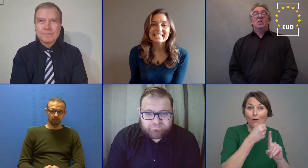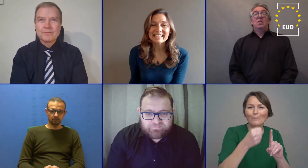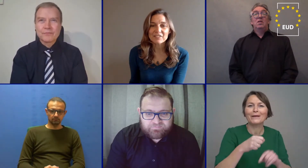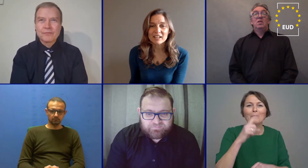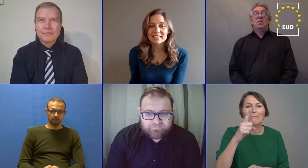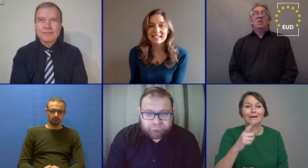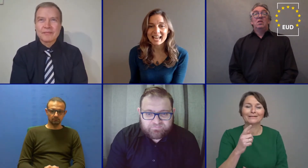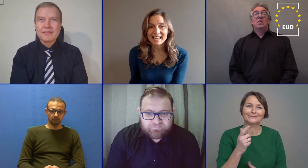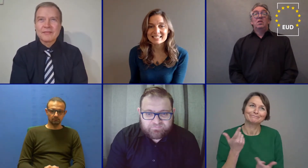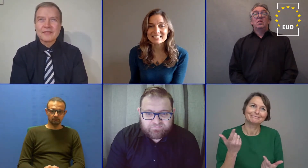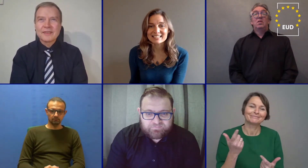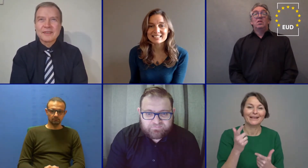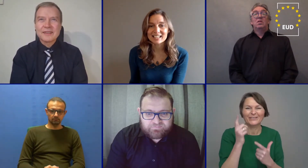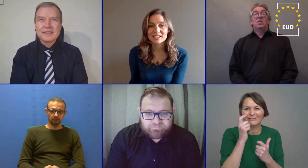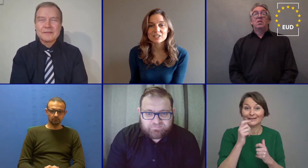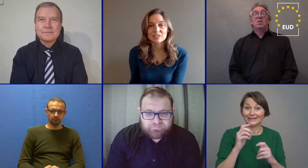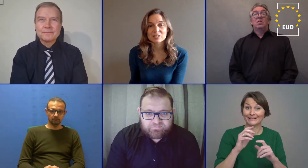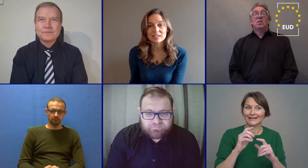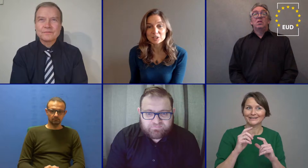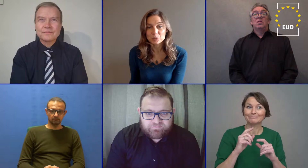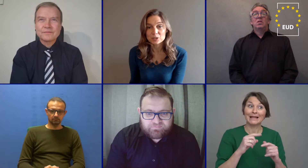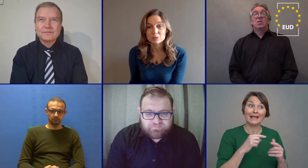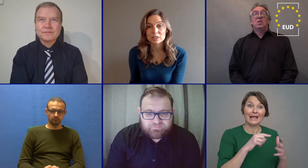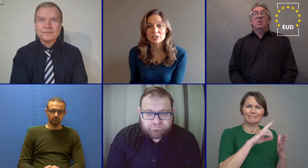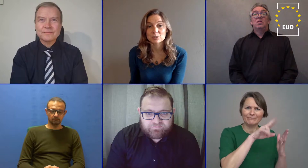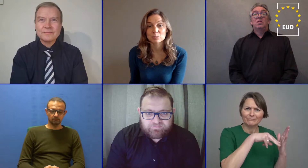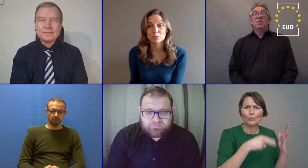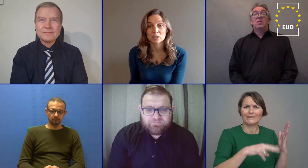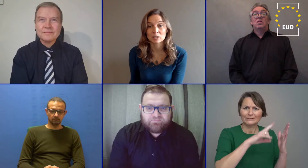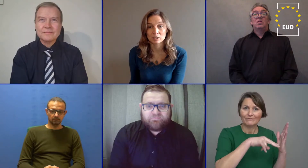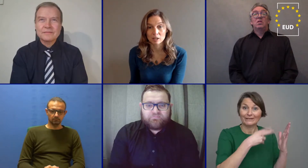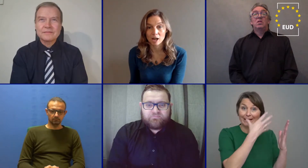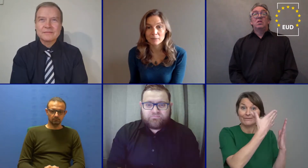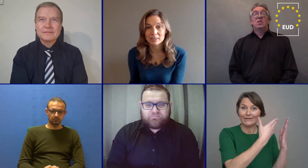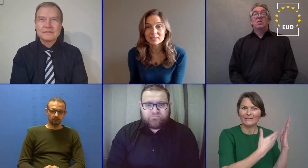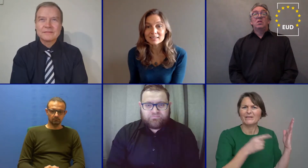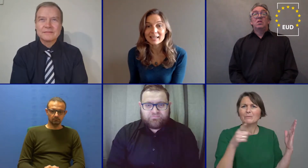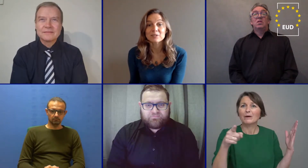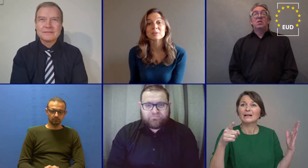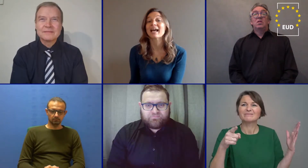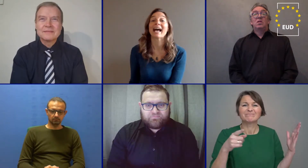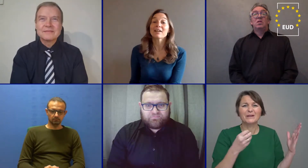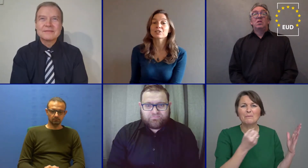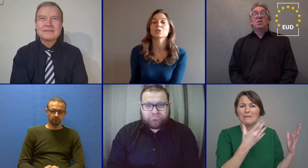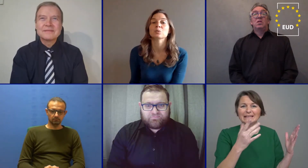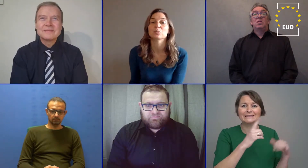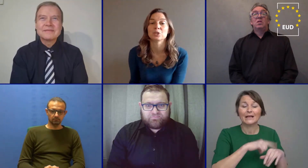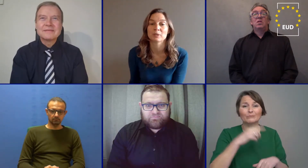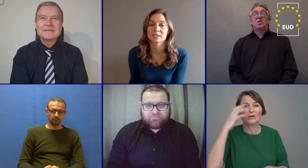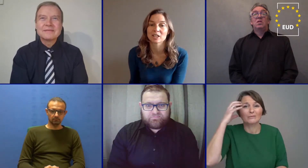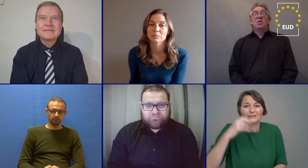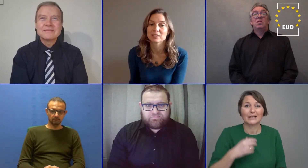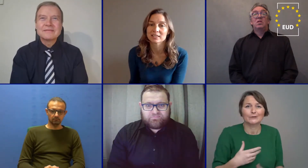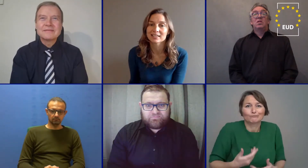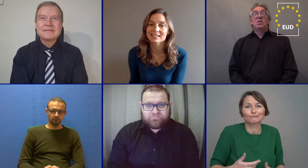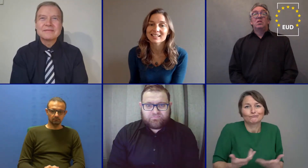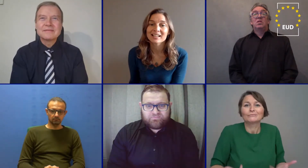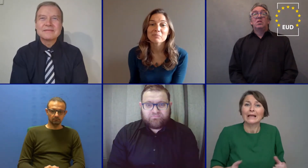Yeah, if I can add, yes, we do need to lobby, and we have the UNCRPD, but